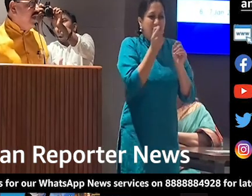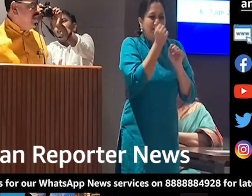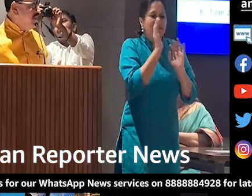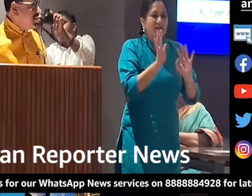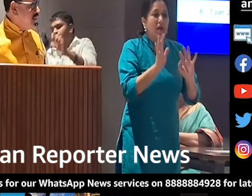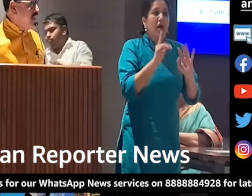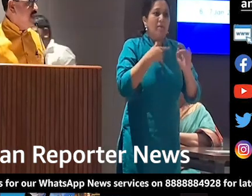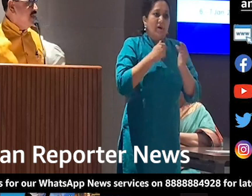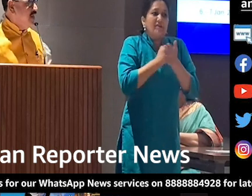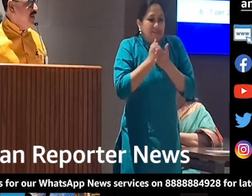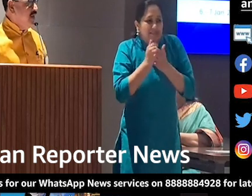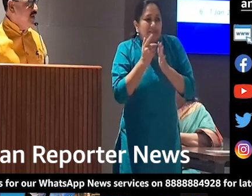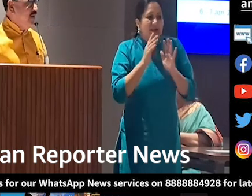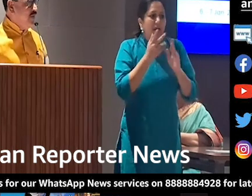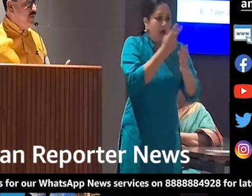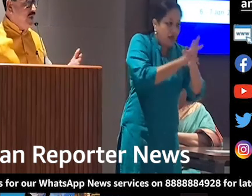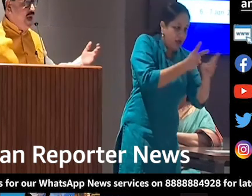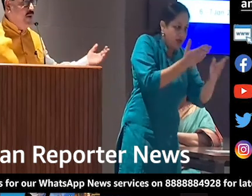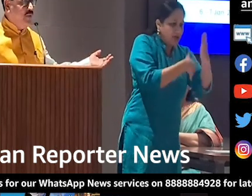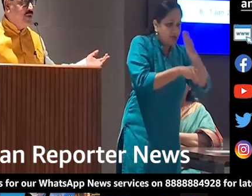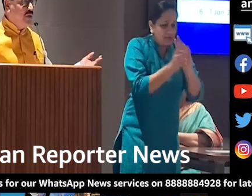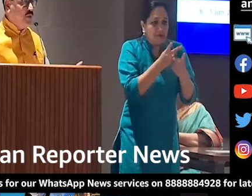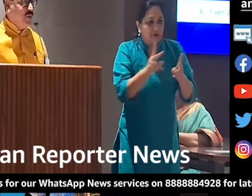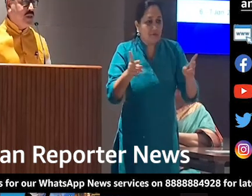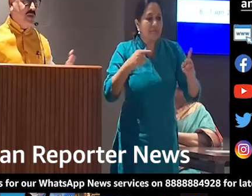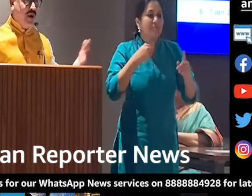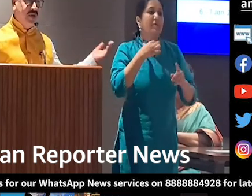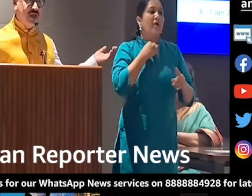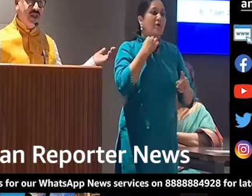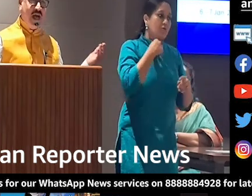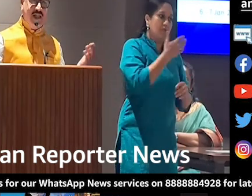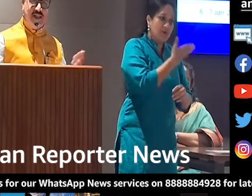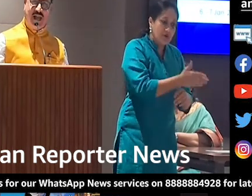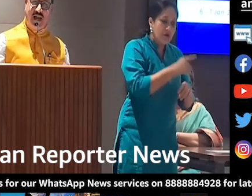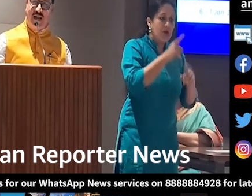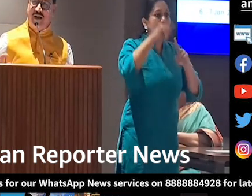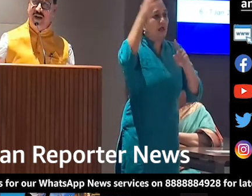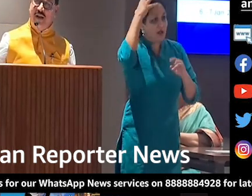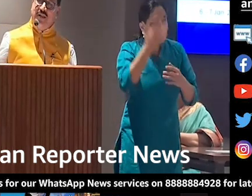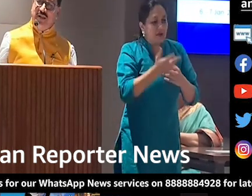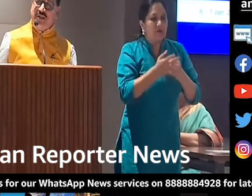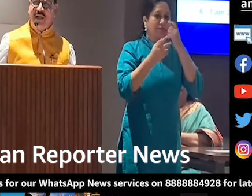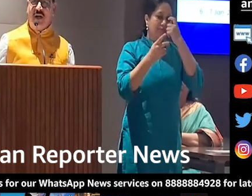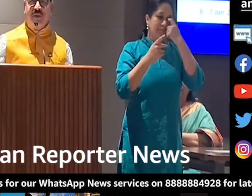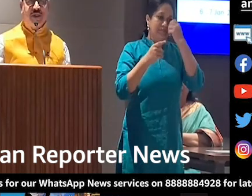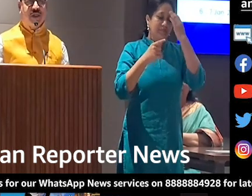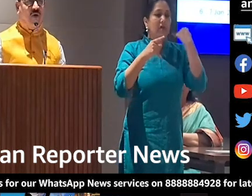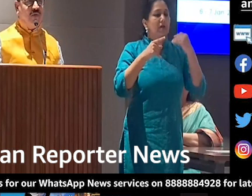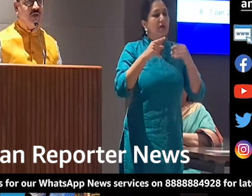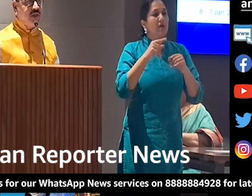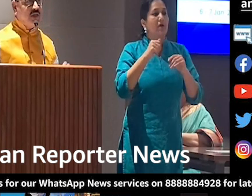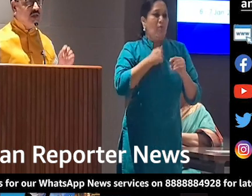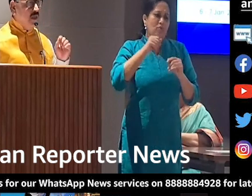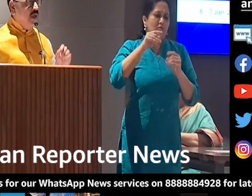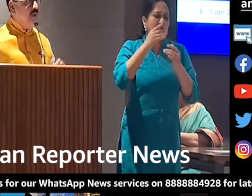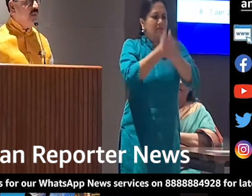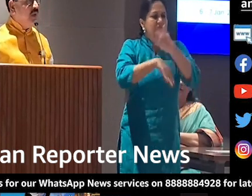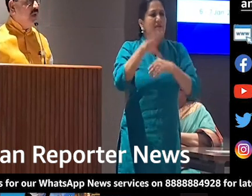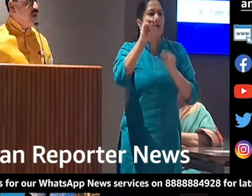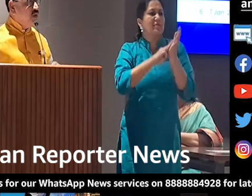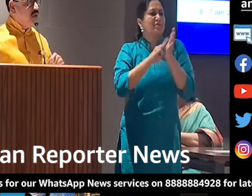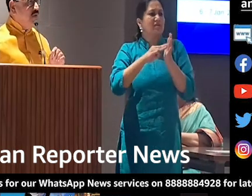have taken this challenge. You know, we have Mr. Guruprasad Pavaskar Tahazik and the State Commissioner's Office,